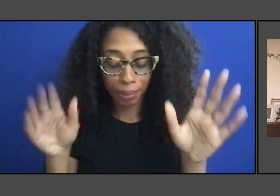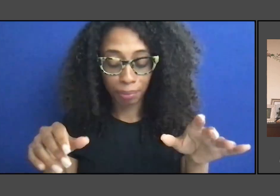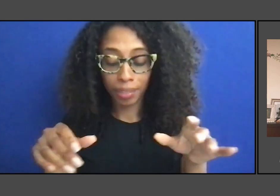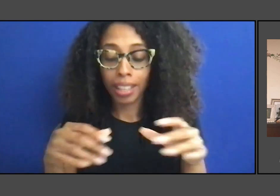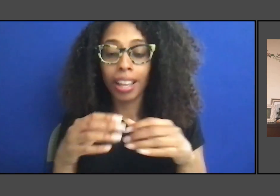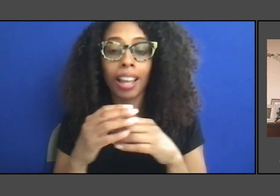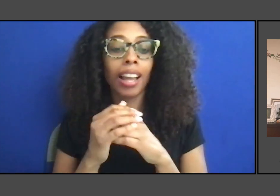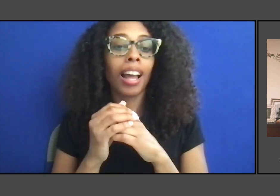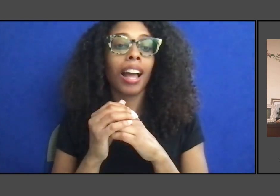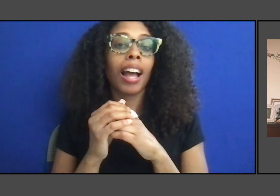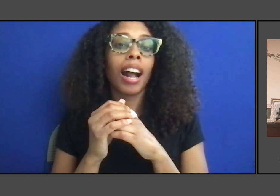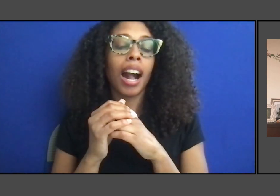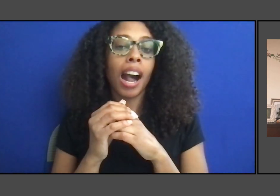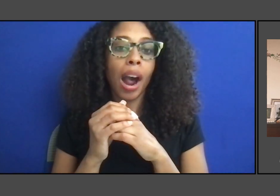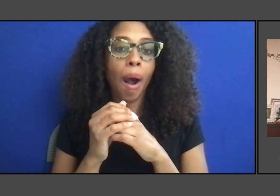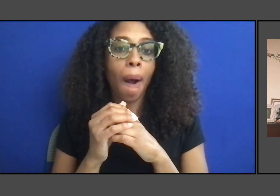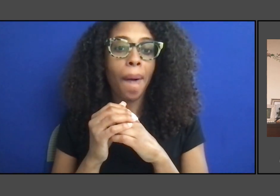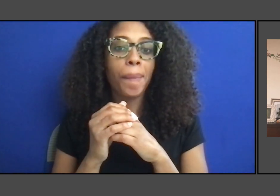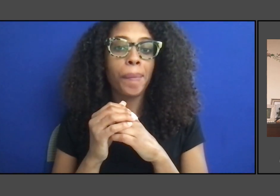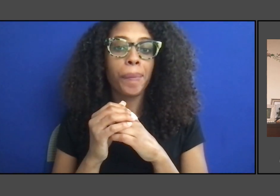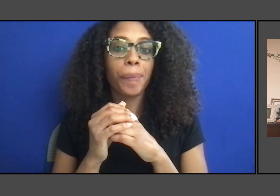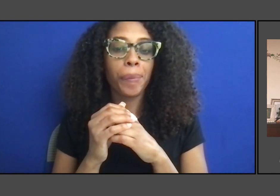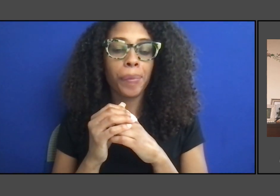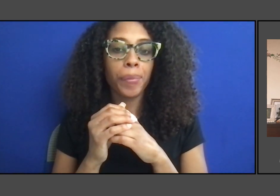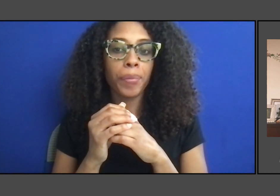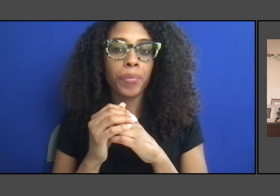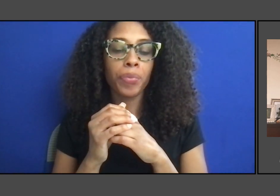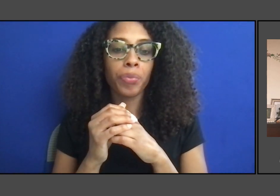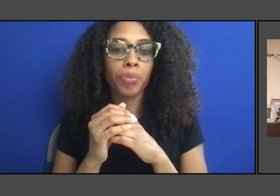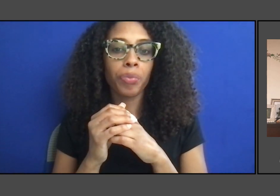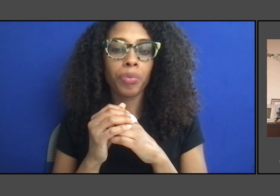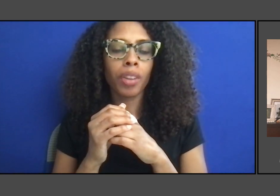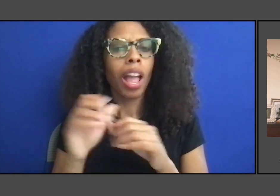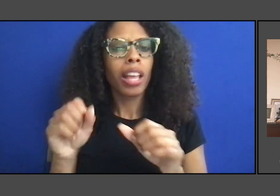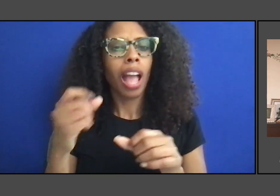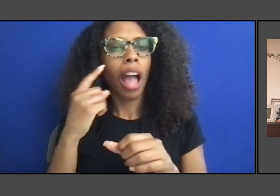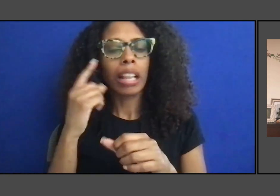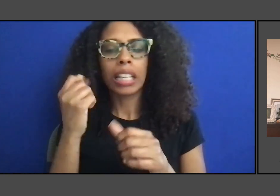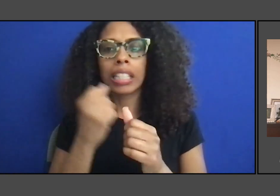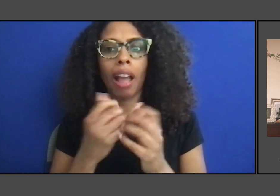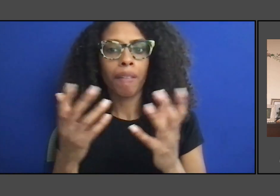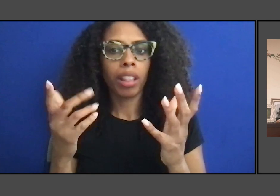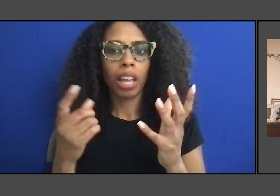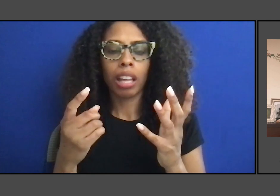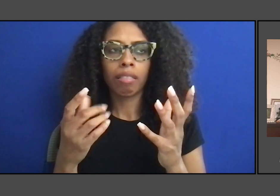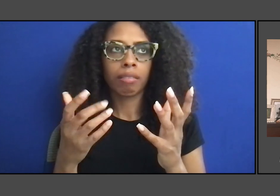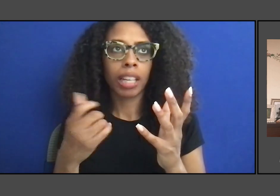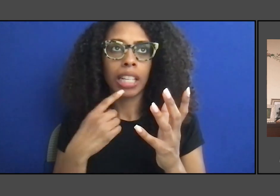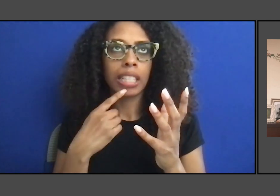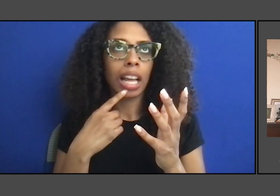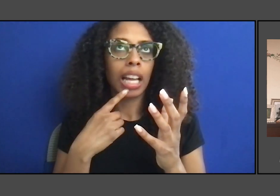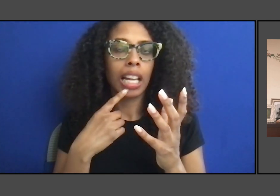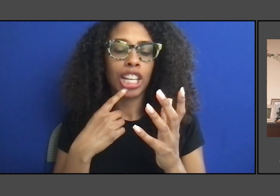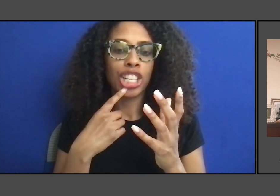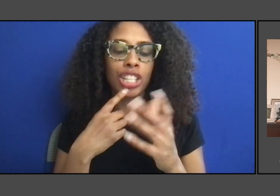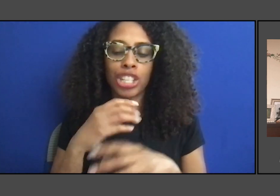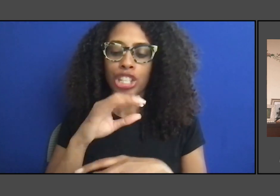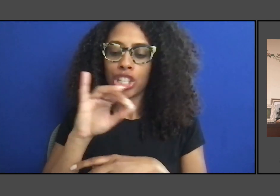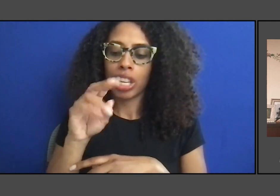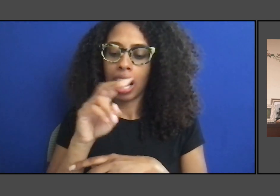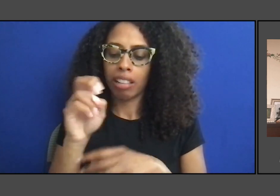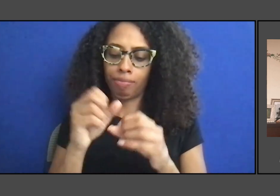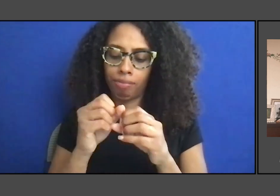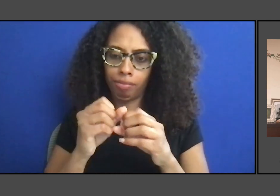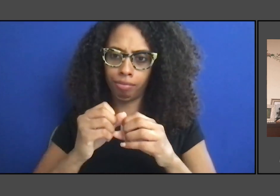yeah, I think it's everything. As I said the first time, jazz is expensive. So these festivals, yeah, they need to